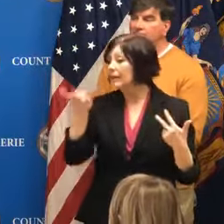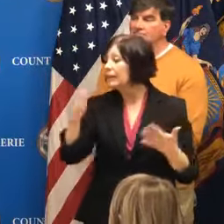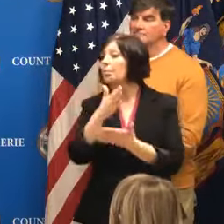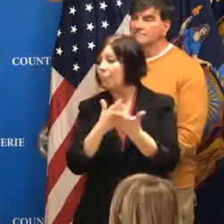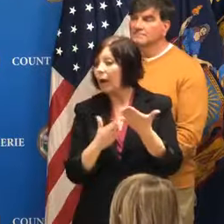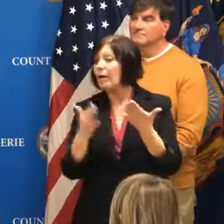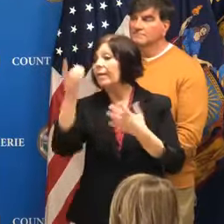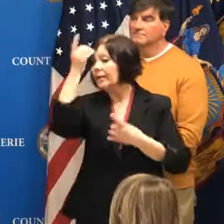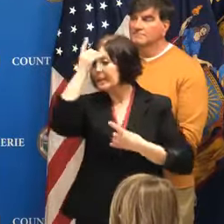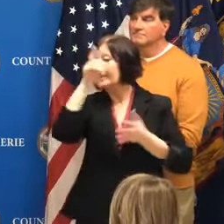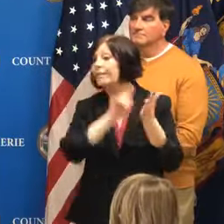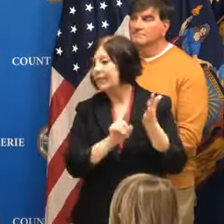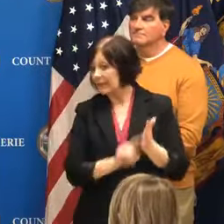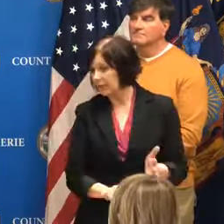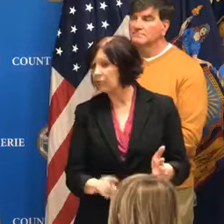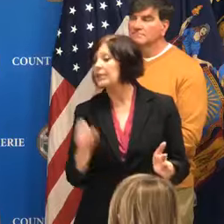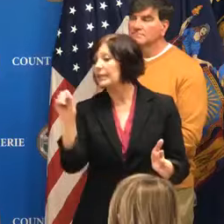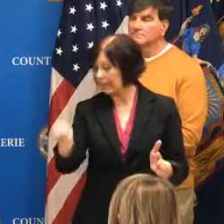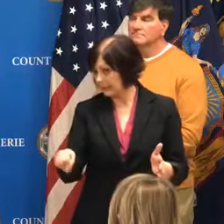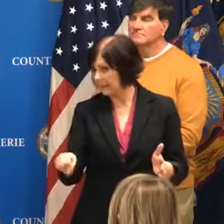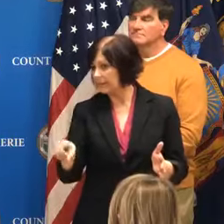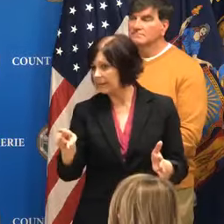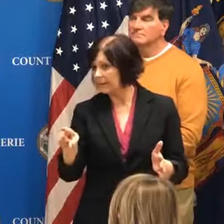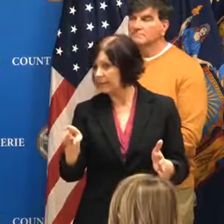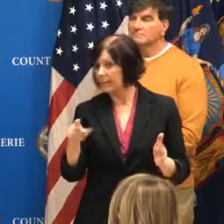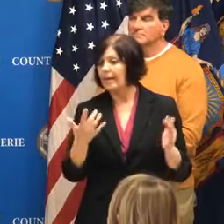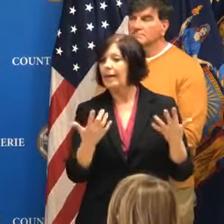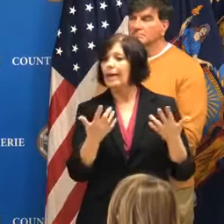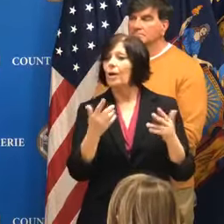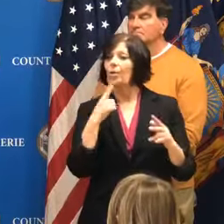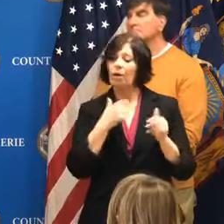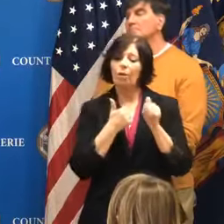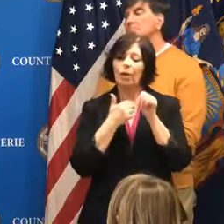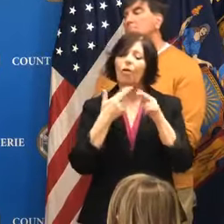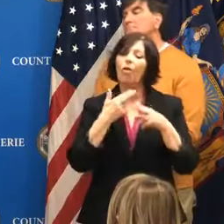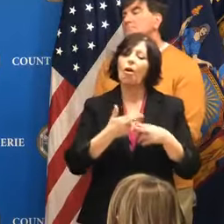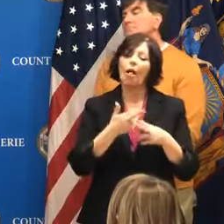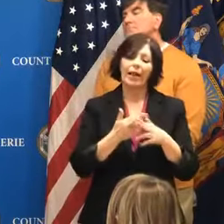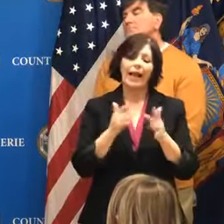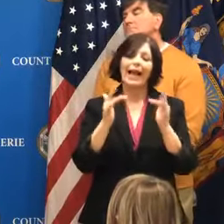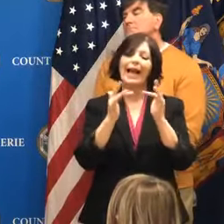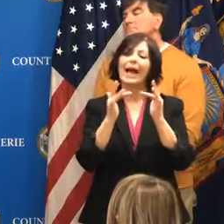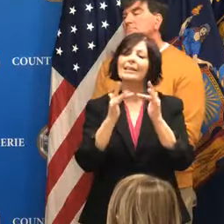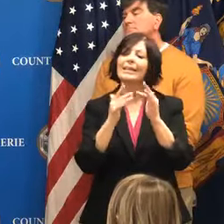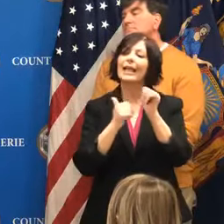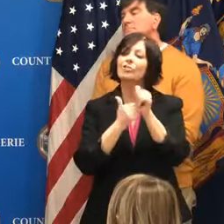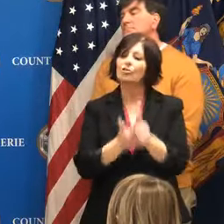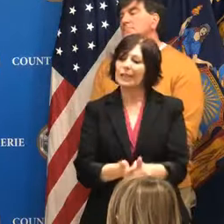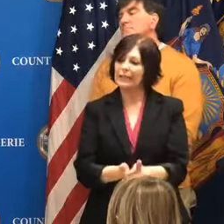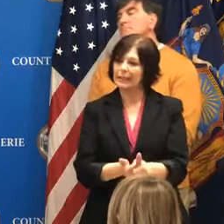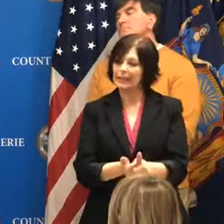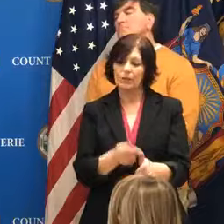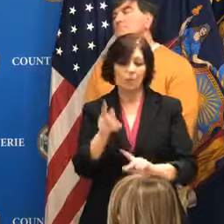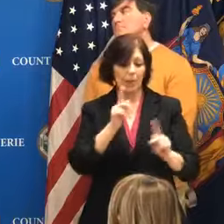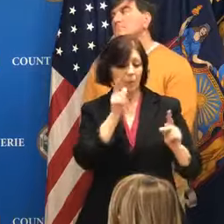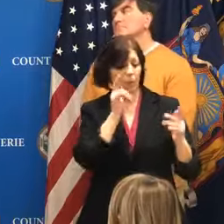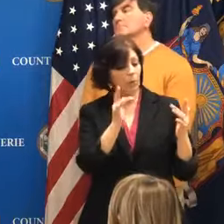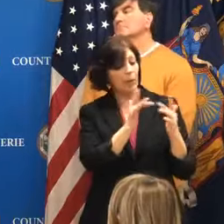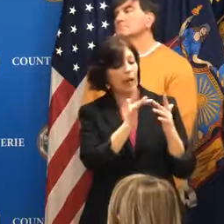the disease investigation. So, in the contact tracing, is we want to identify close contacts. So that's people who